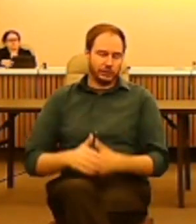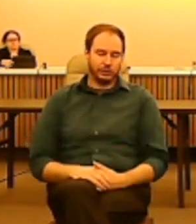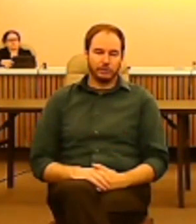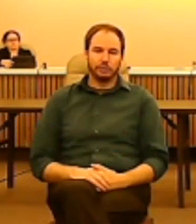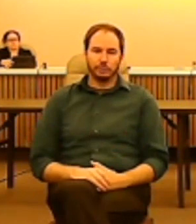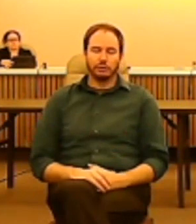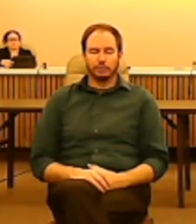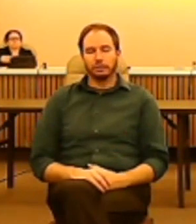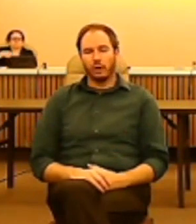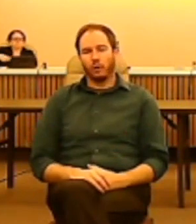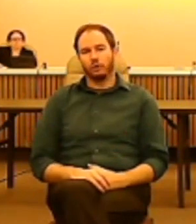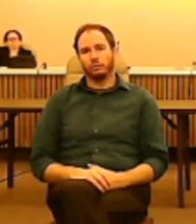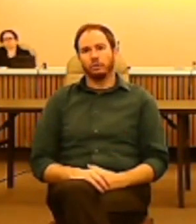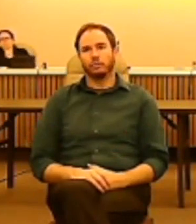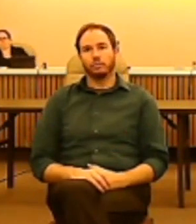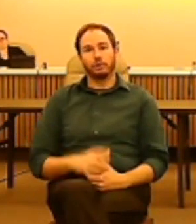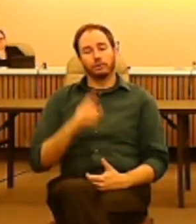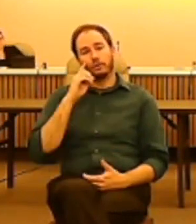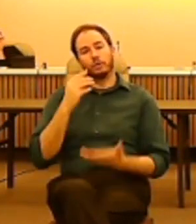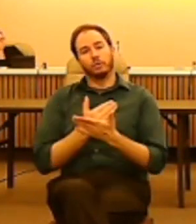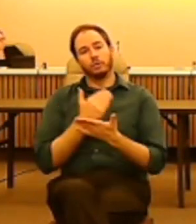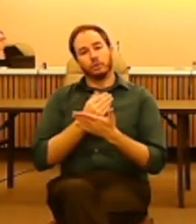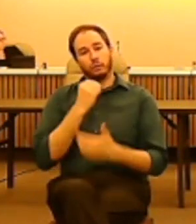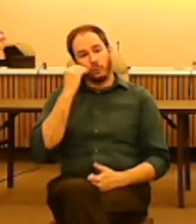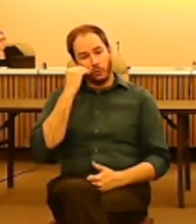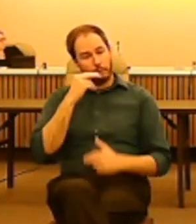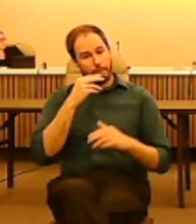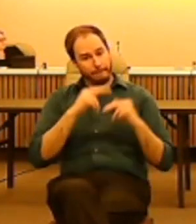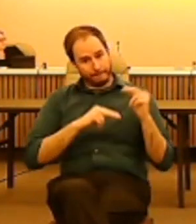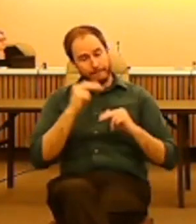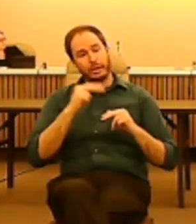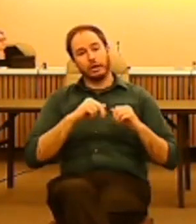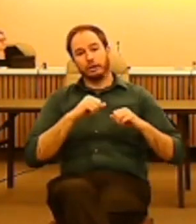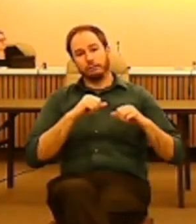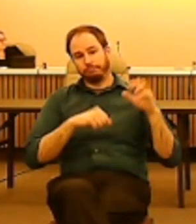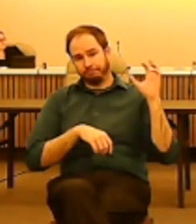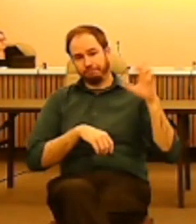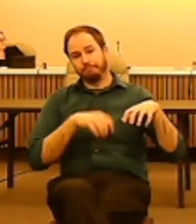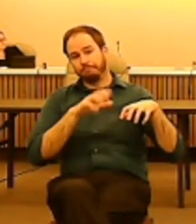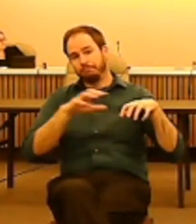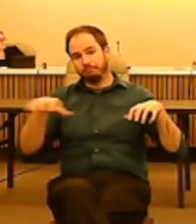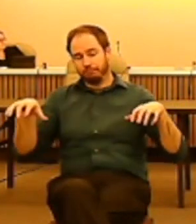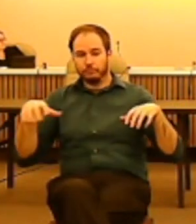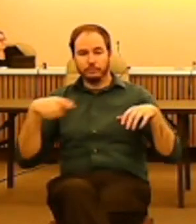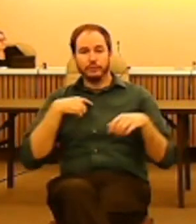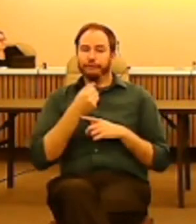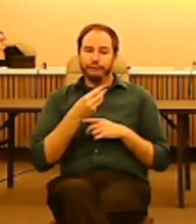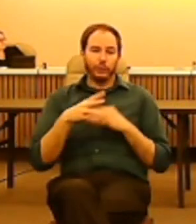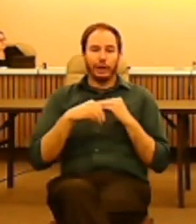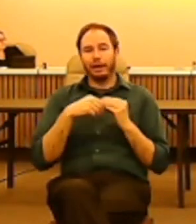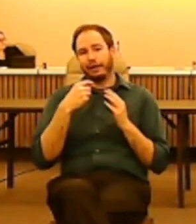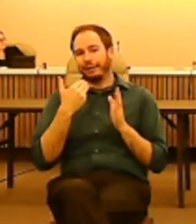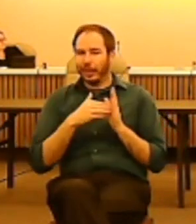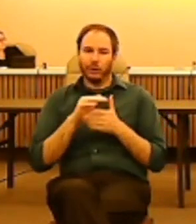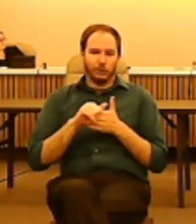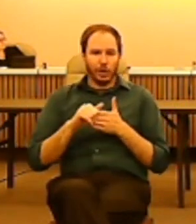are real. So like I said, the thing is, for the new home builders, when it's that additional couple $1,000 cost is